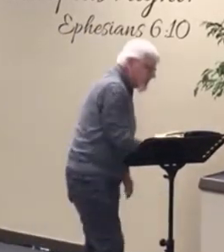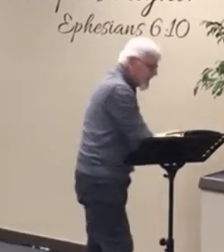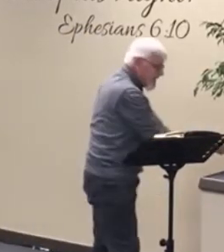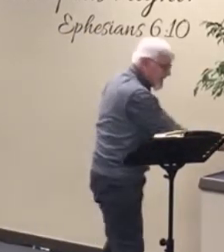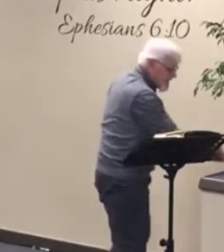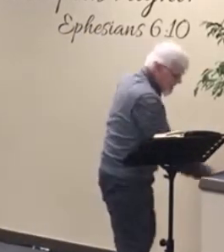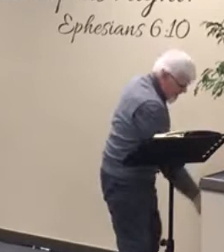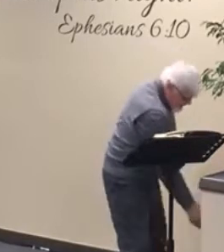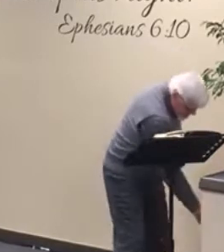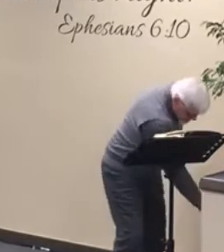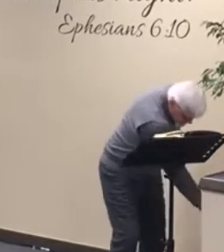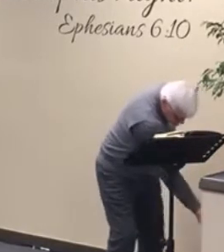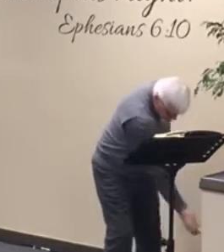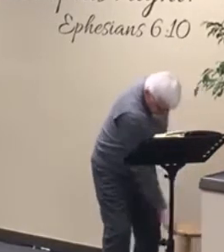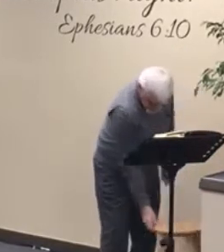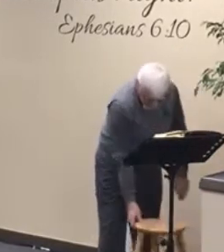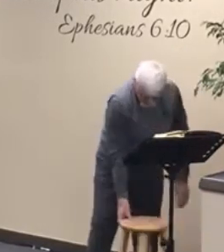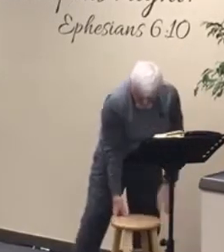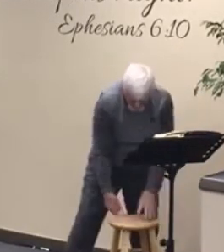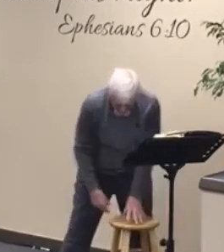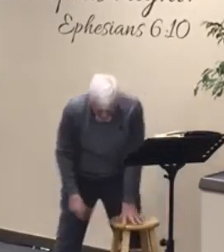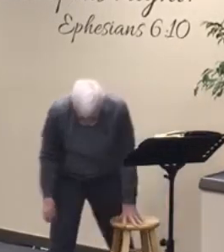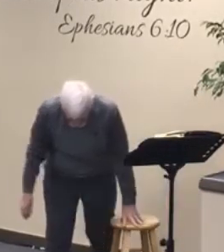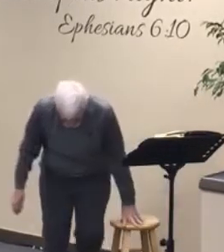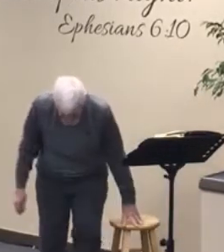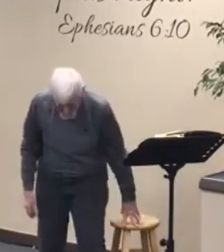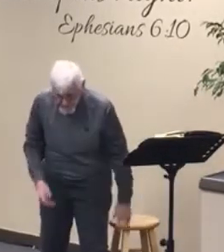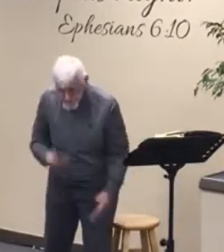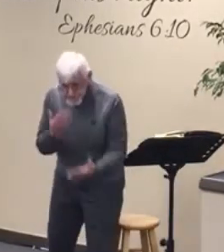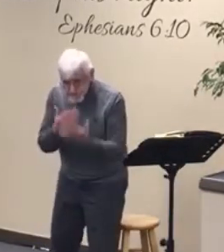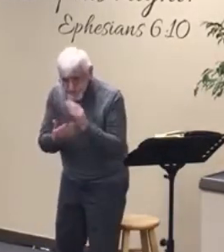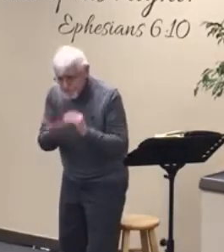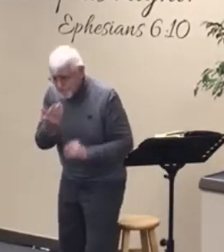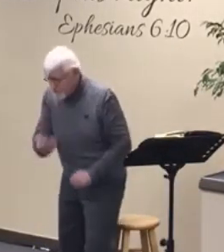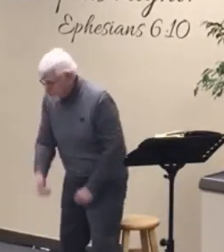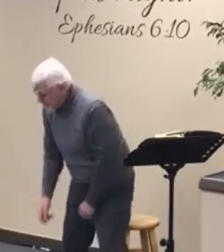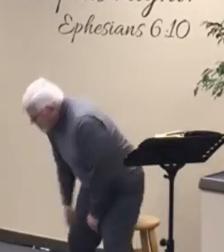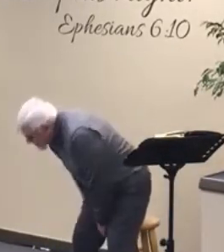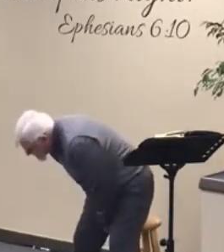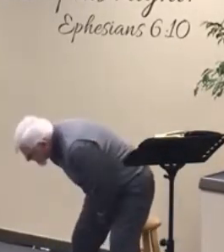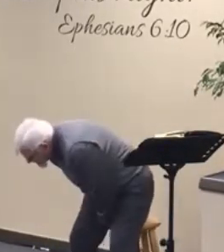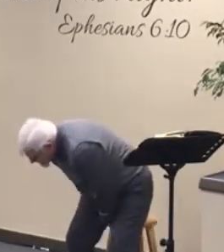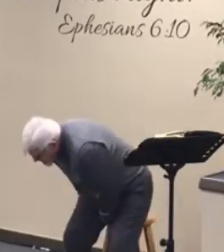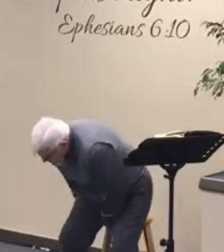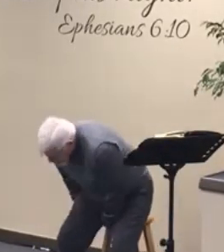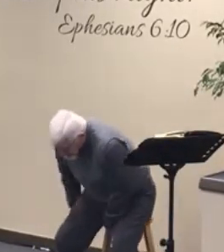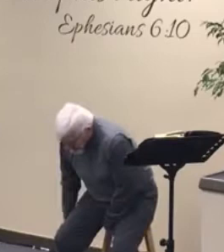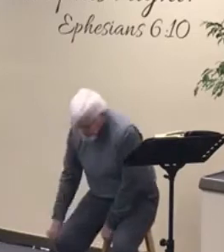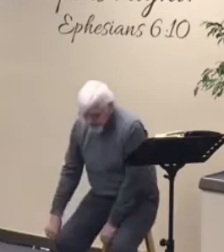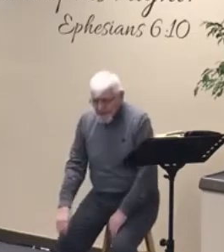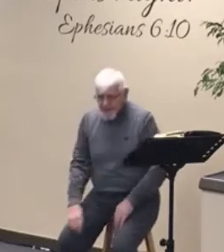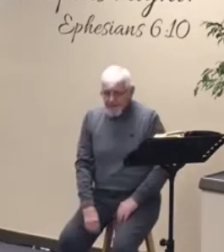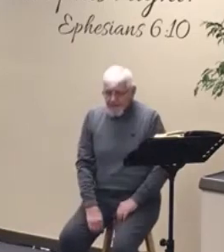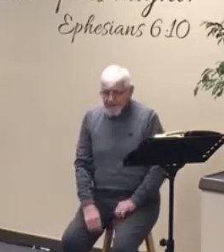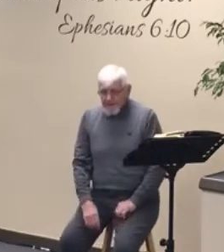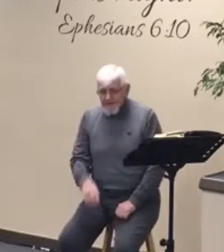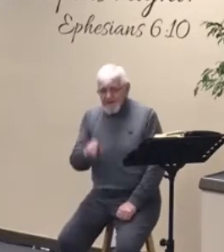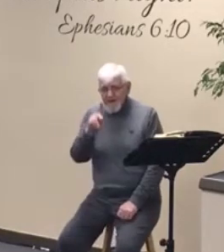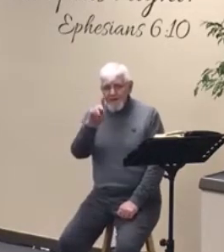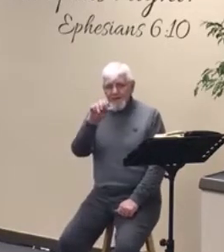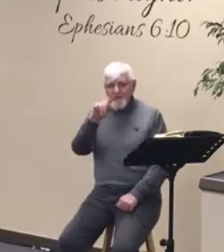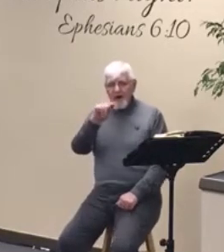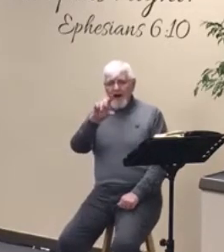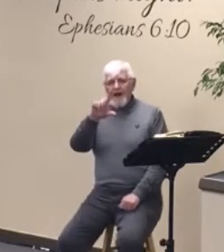Good morning. Let's see. We'll start with the really good news. Potluck is on the 7th next